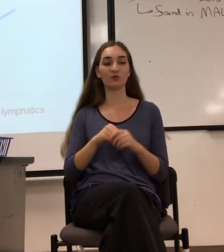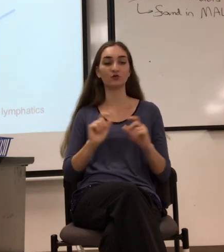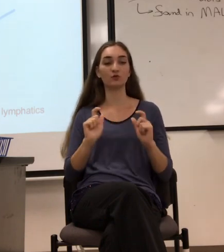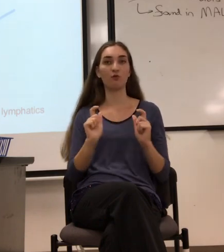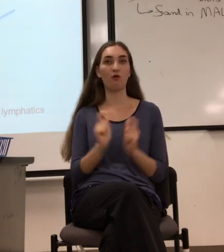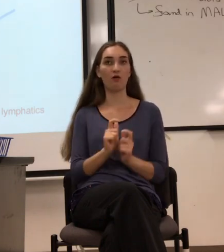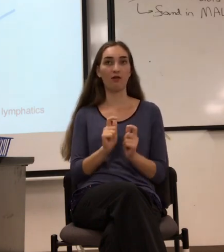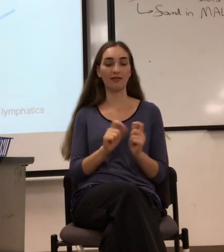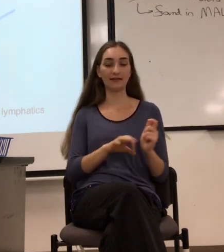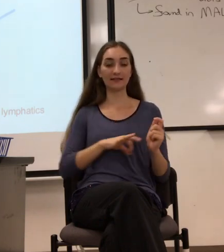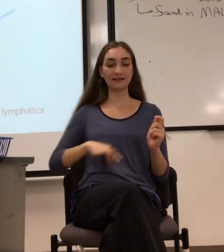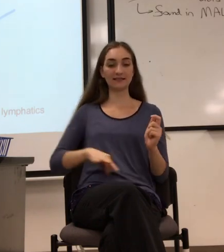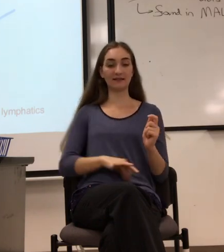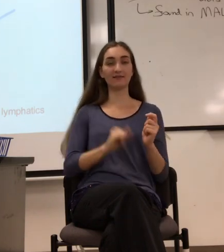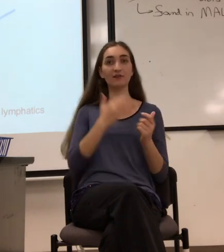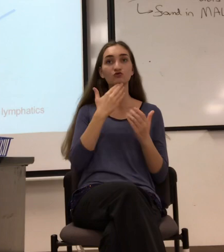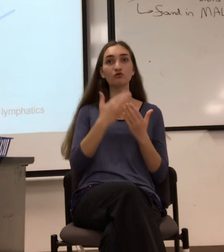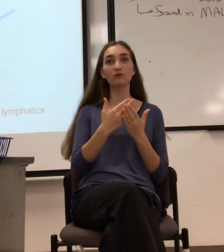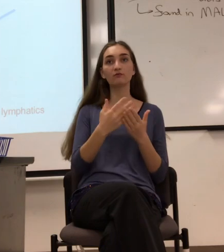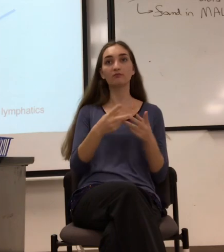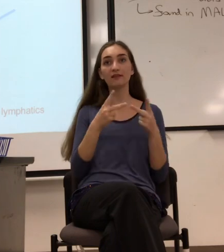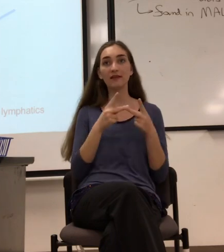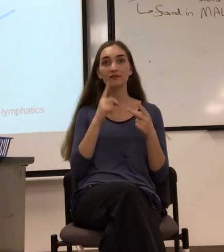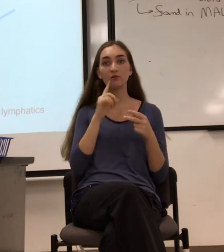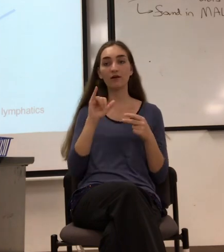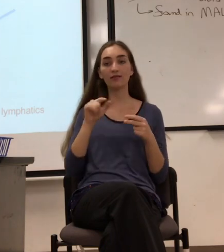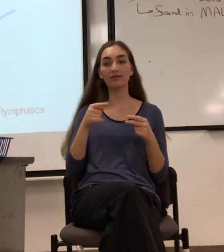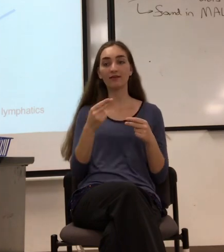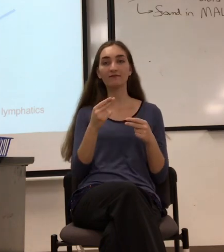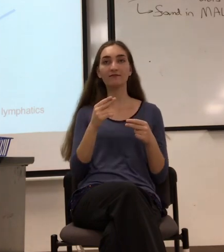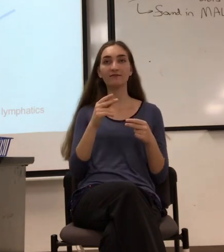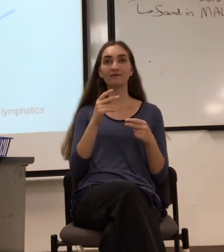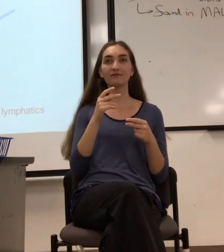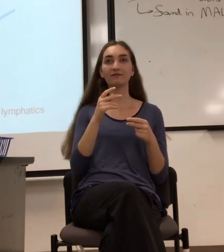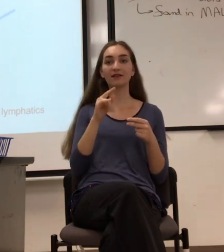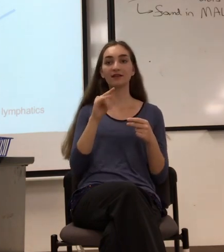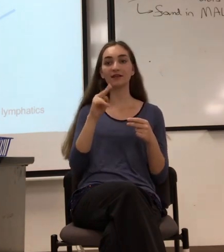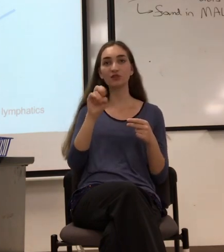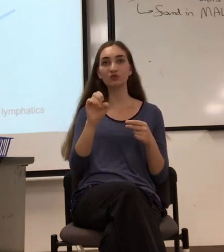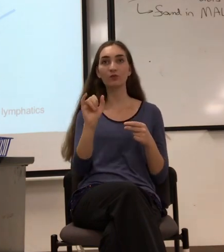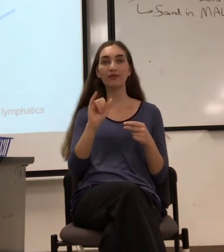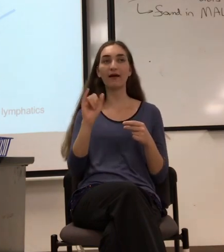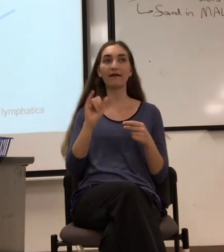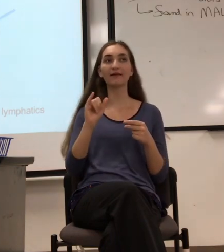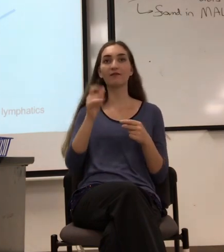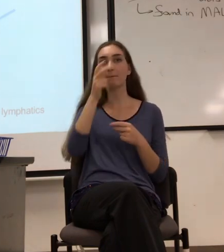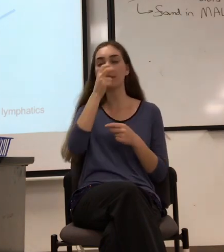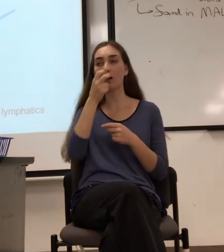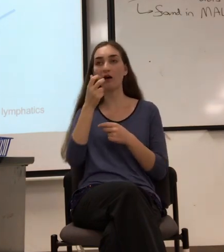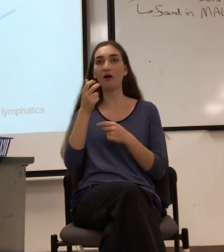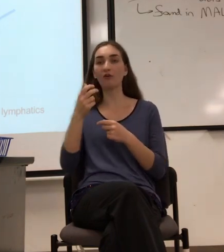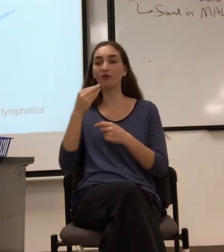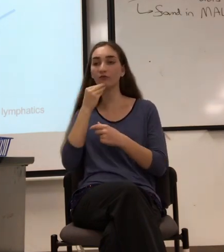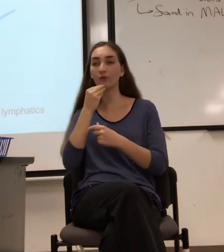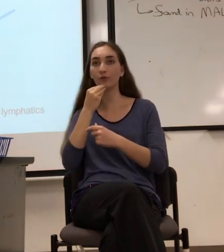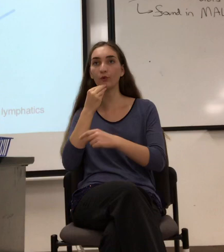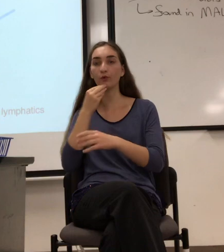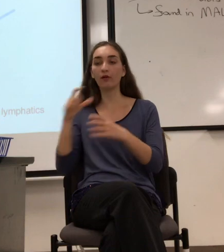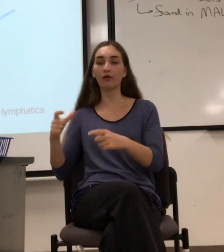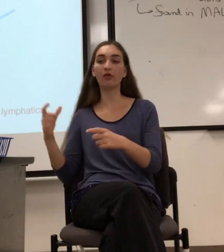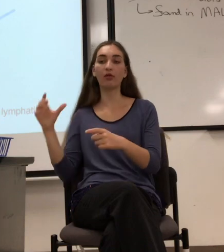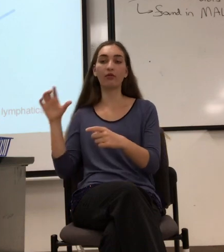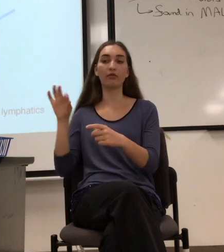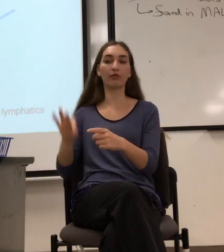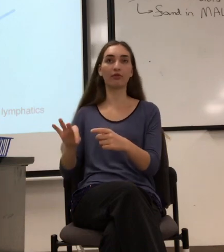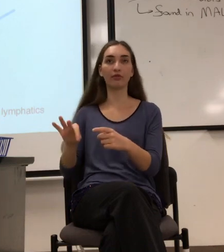That's a good place to have lymph tissue. You know, if like a fly lands on your food and you eat it anyways, maybe you don't see it. The little germs that get